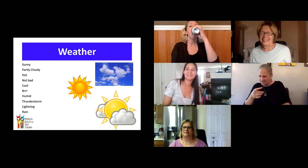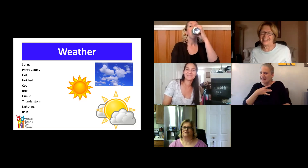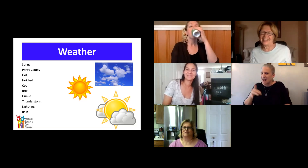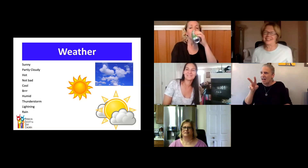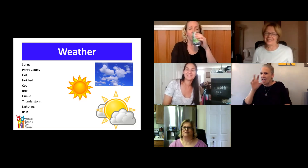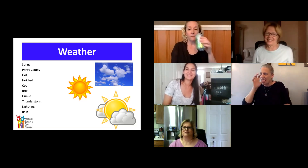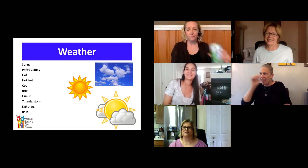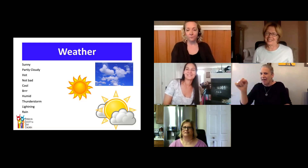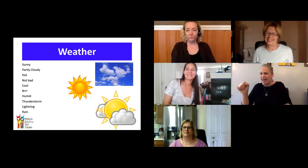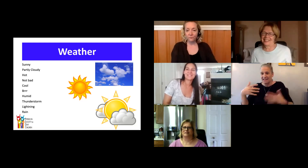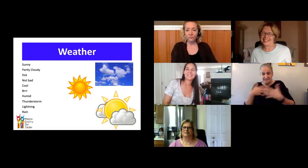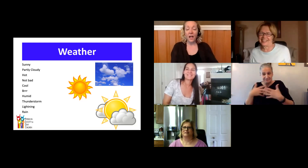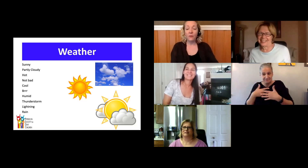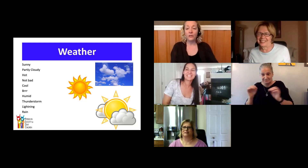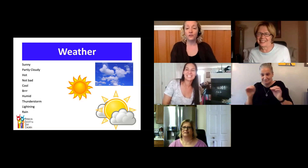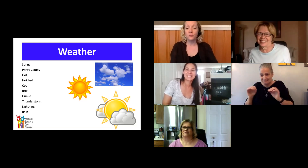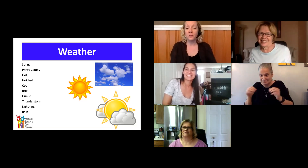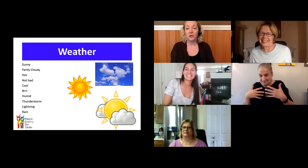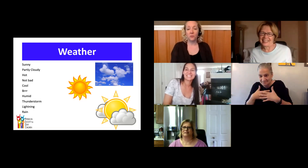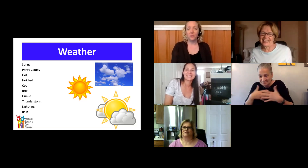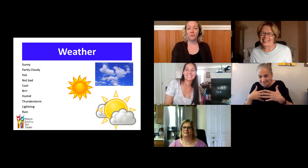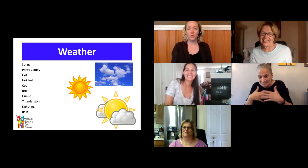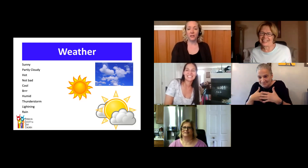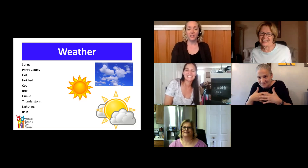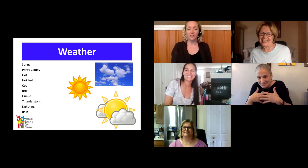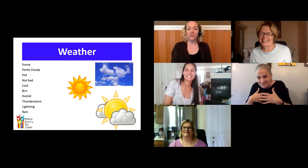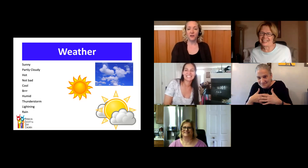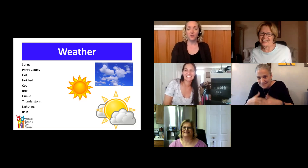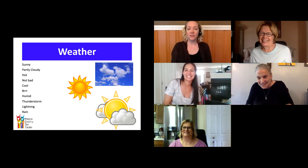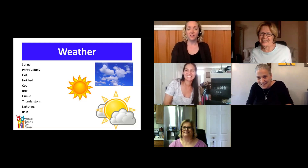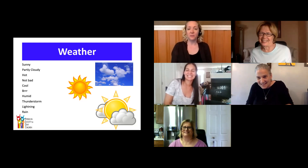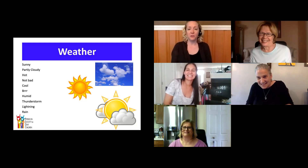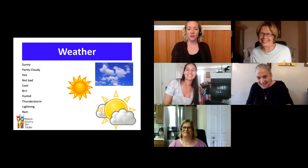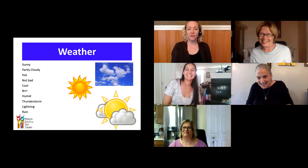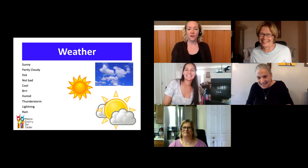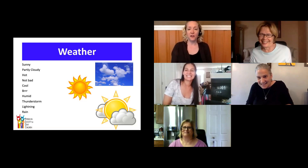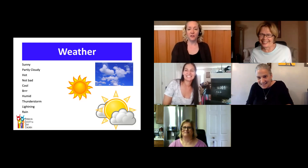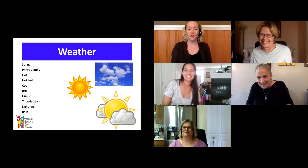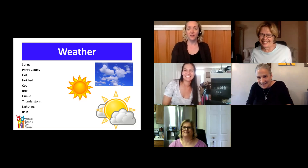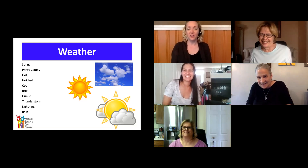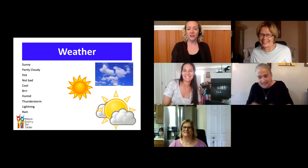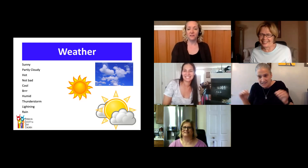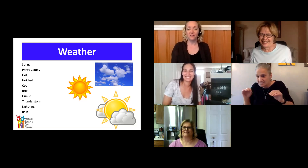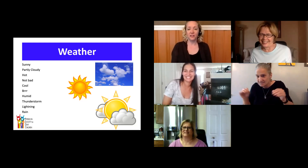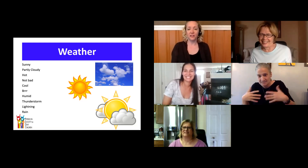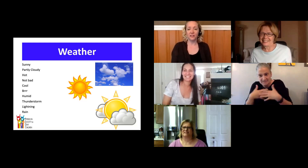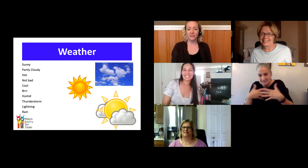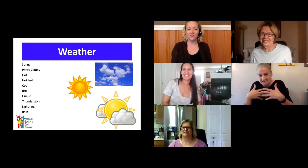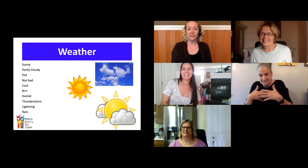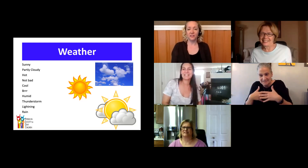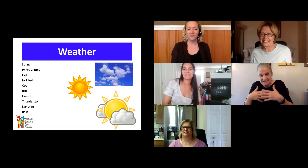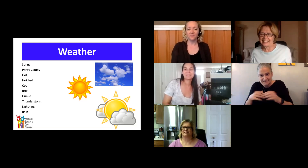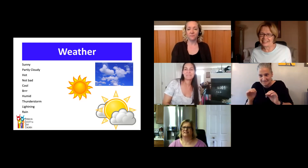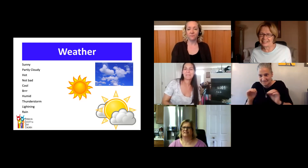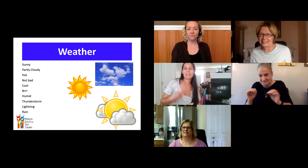I would assume, you know, people wouldn't like it because it's very noisy. You're not afraid of it though. Okay. Really? Interesting. They don't scare